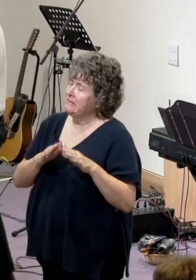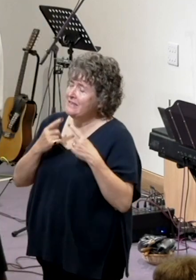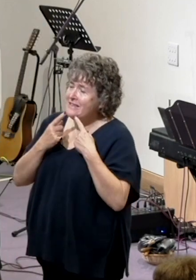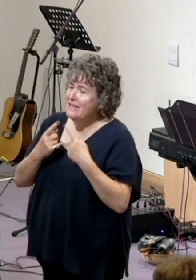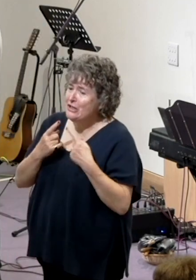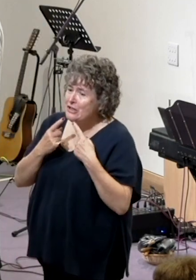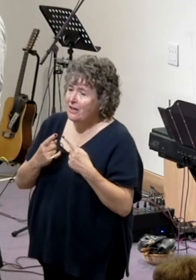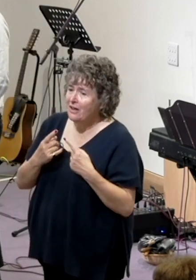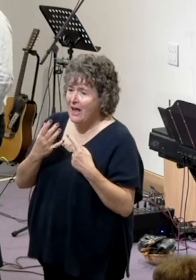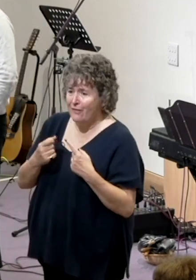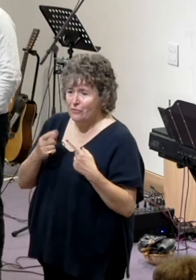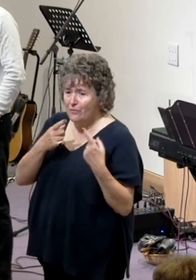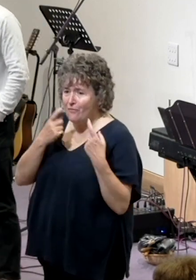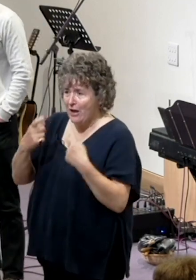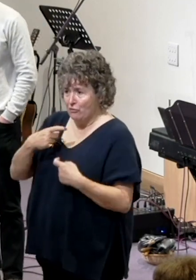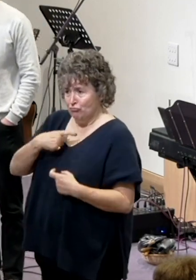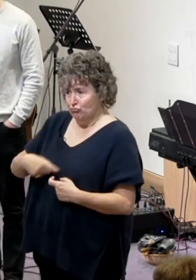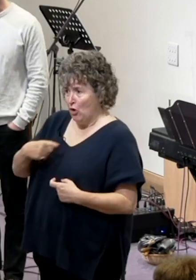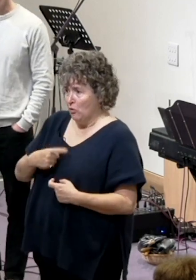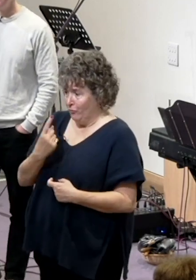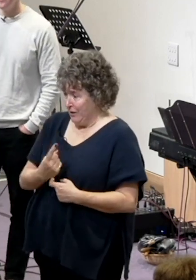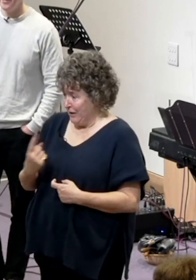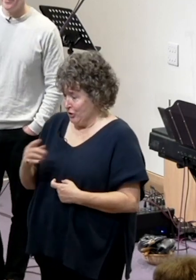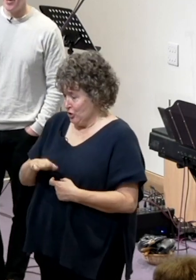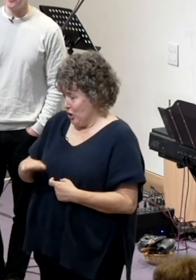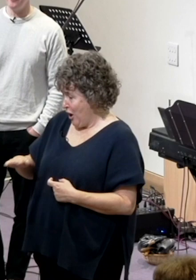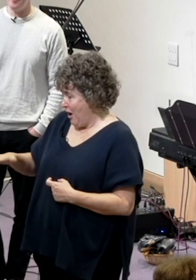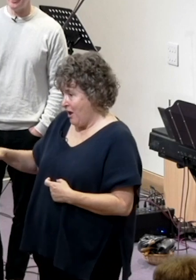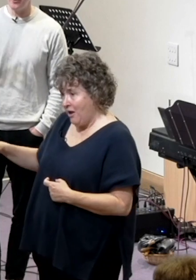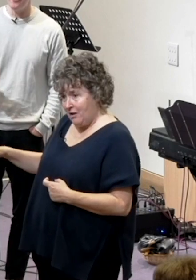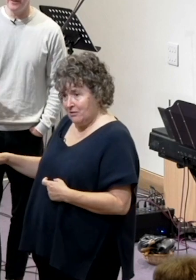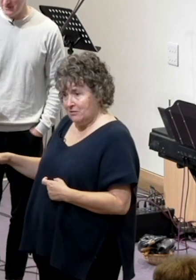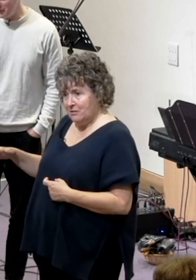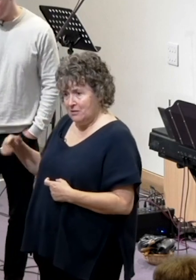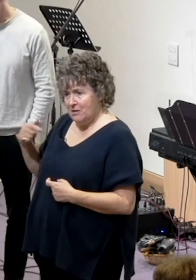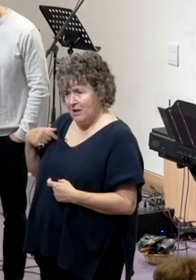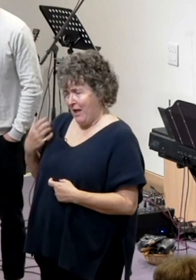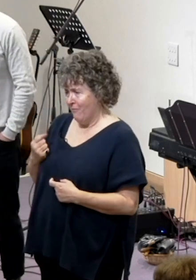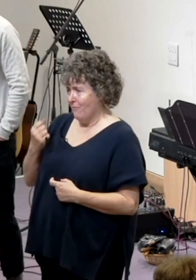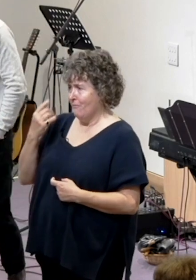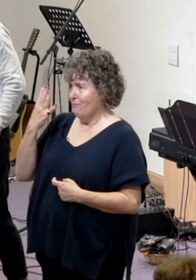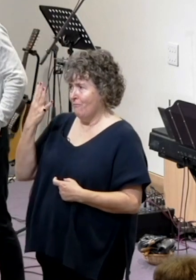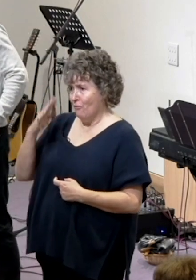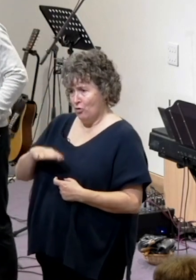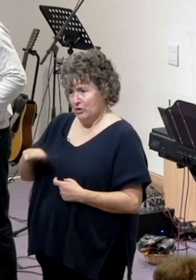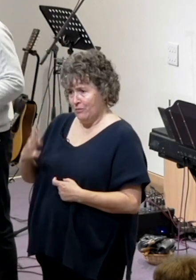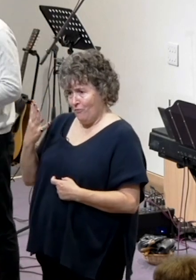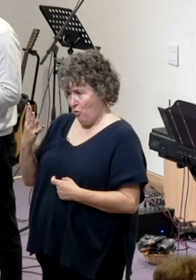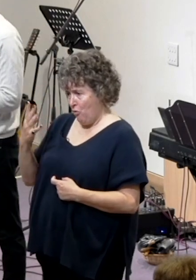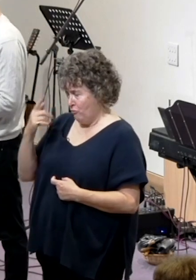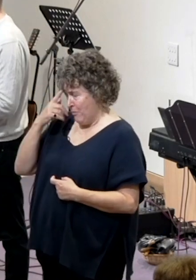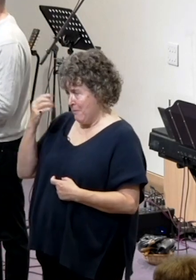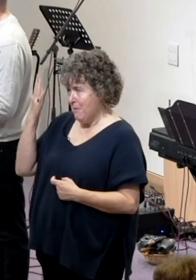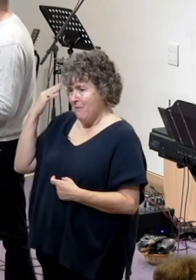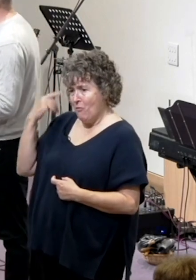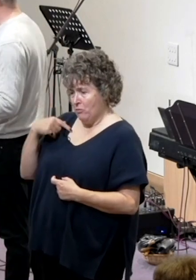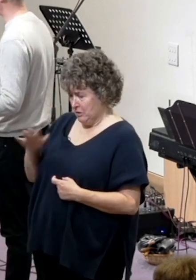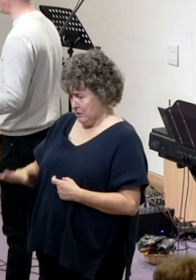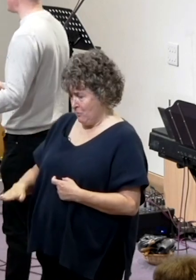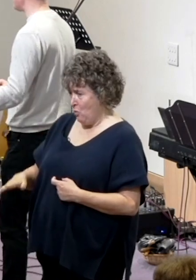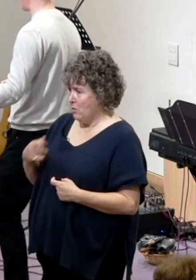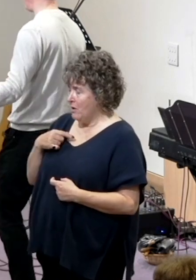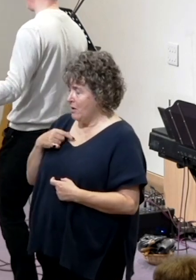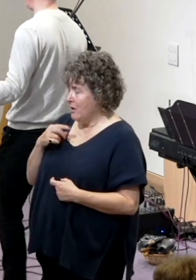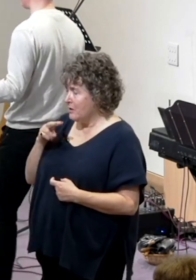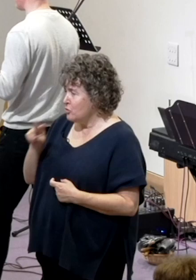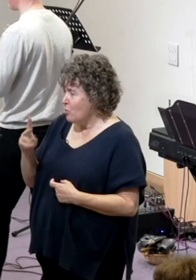and find a part for every child. I can remember going to nativity one year to watch one of my children, and they were